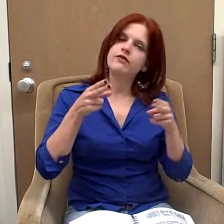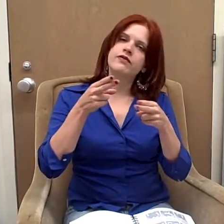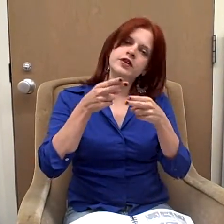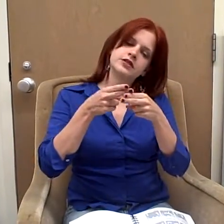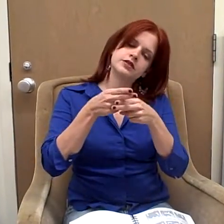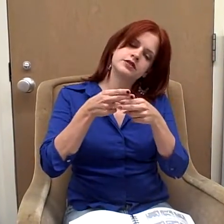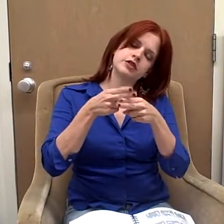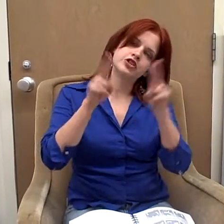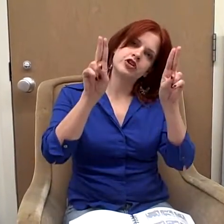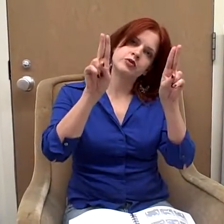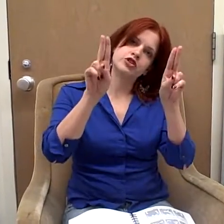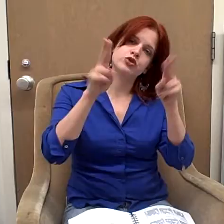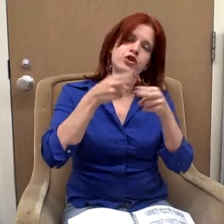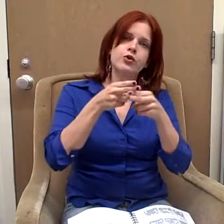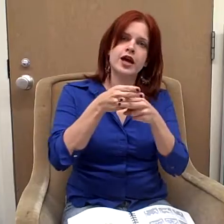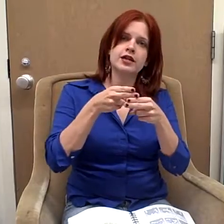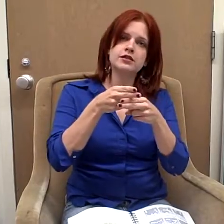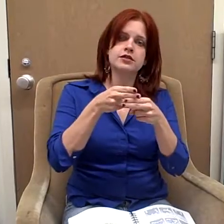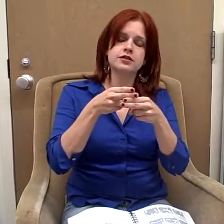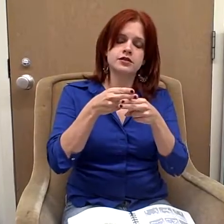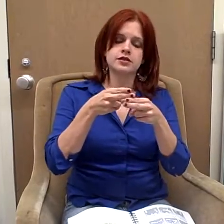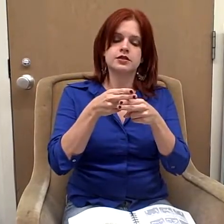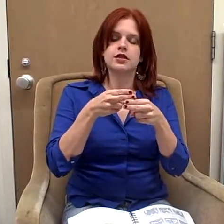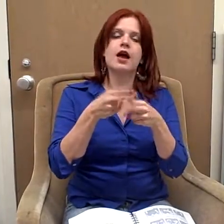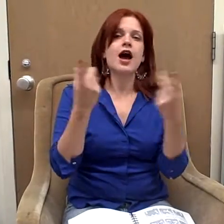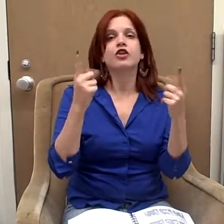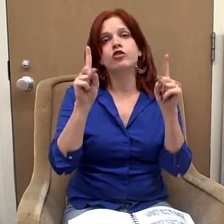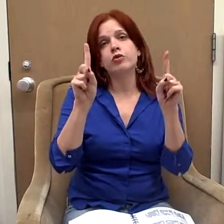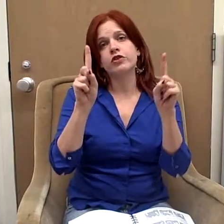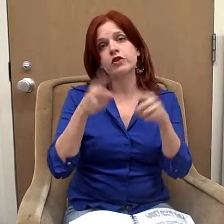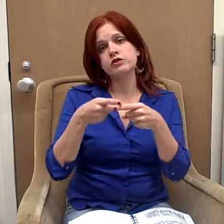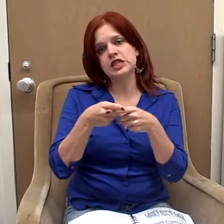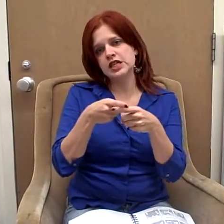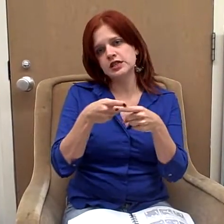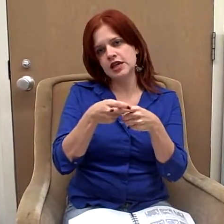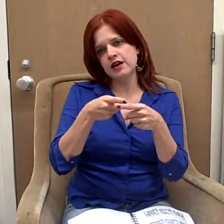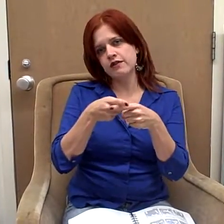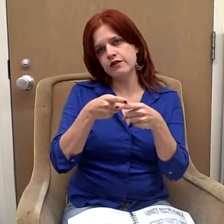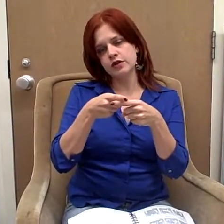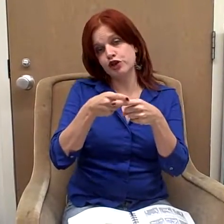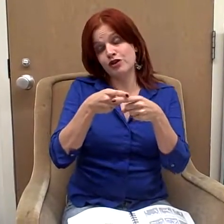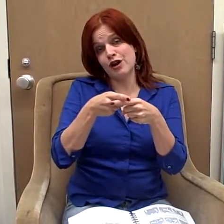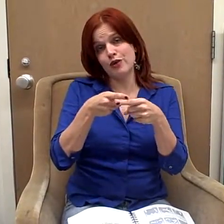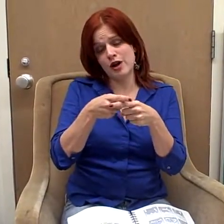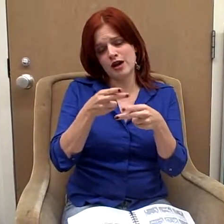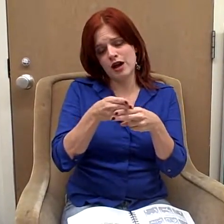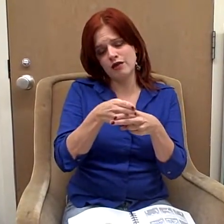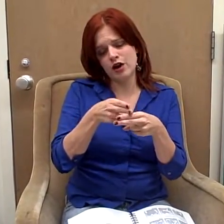knife, they're showing it with 2 U hands. I do it with closed D's, knife. You can do it either way, knife or